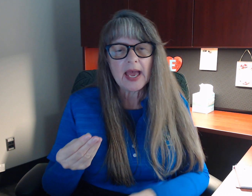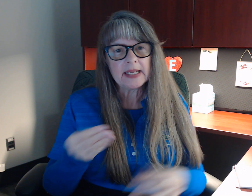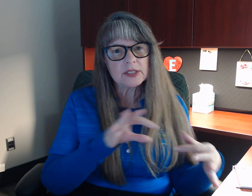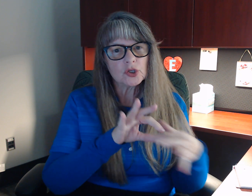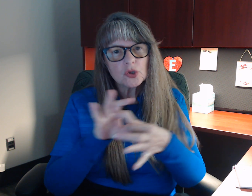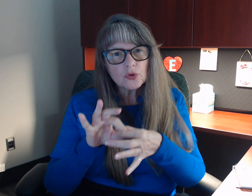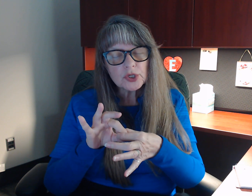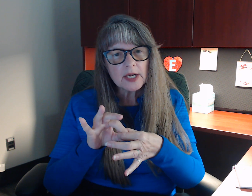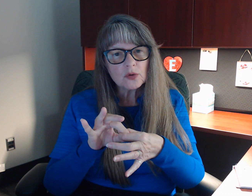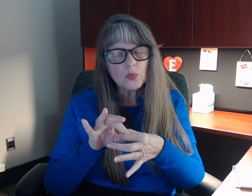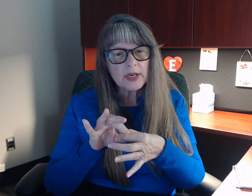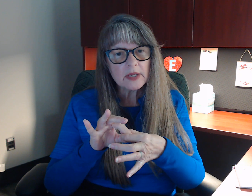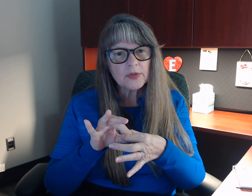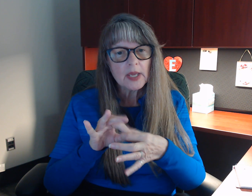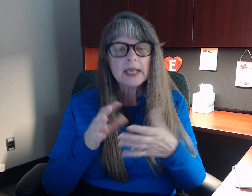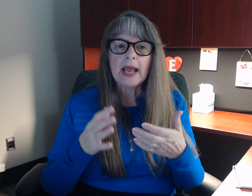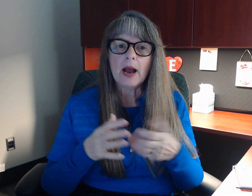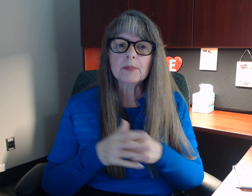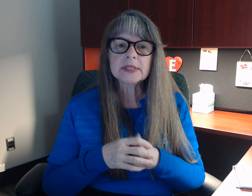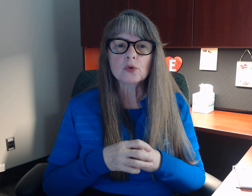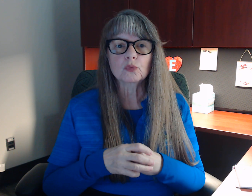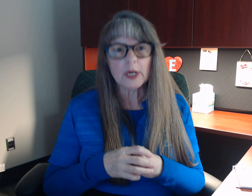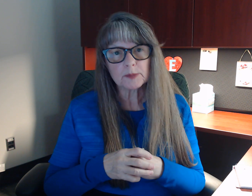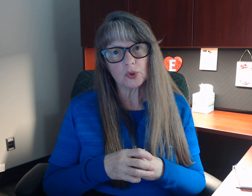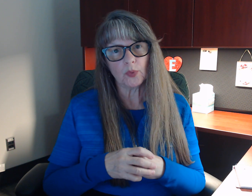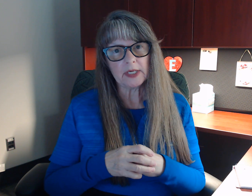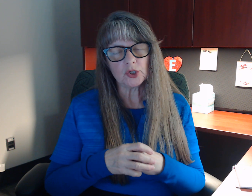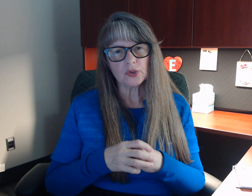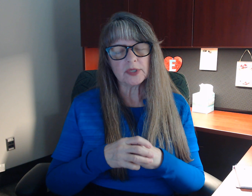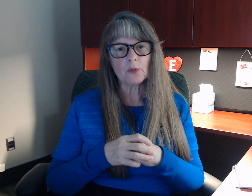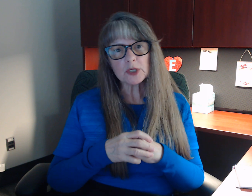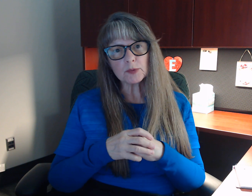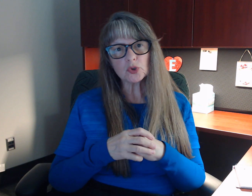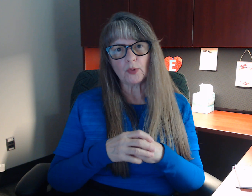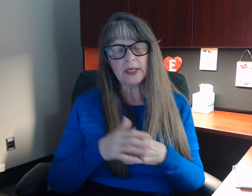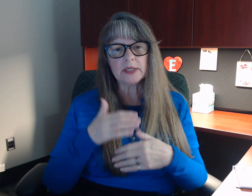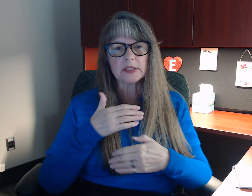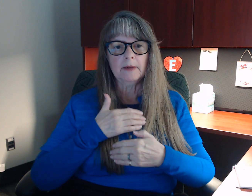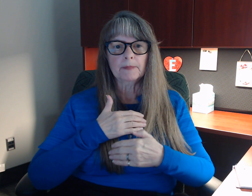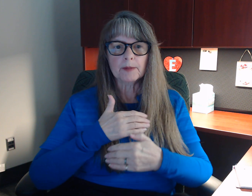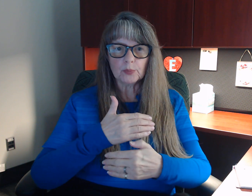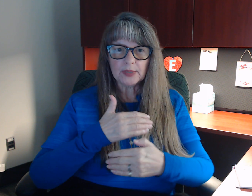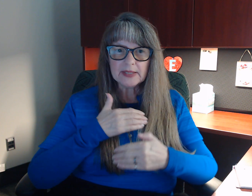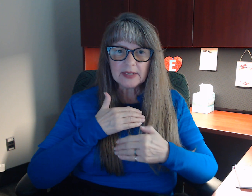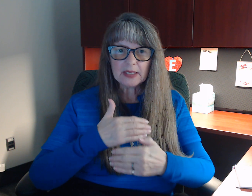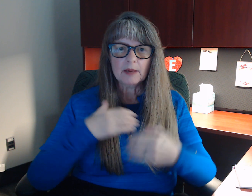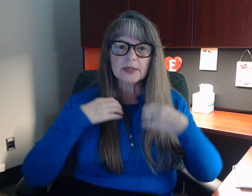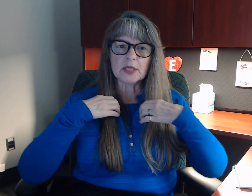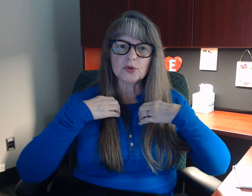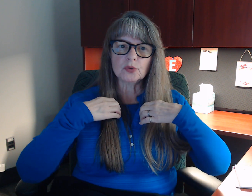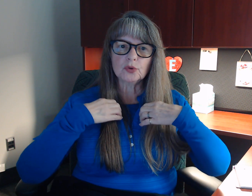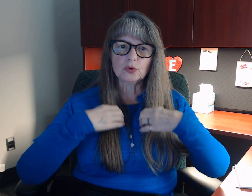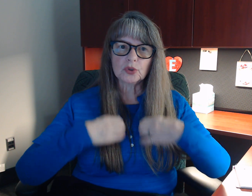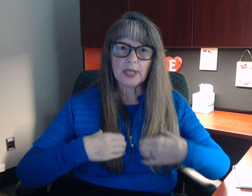is associated with, now I'm going to say respiratory issues. Now respiratory is breathing, but it's also your lungs.